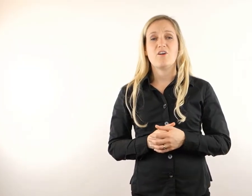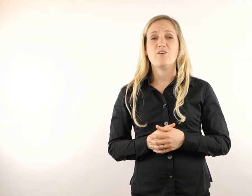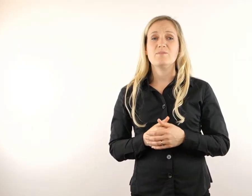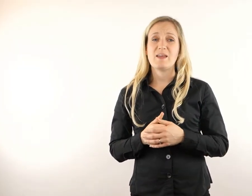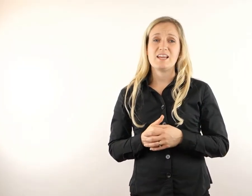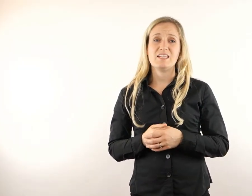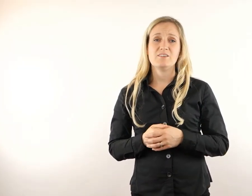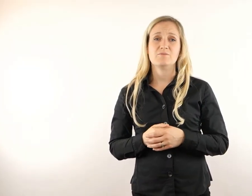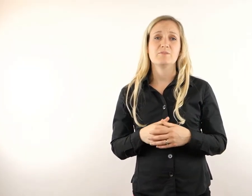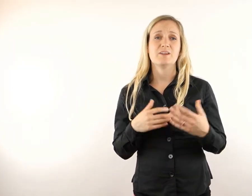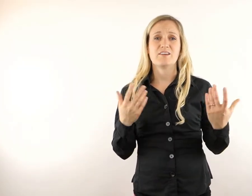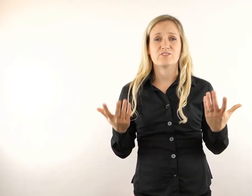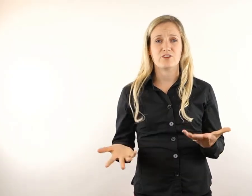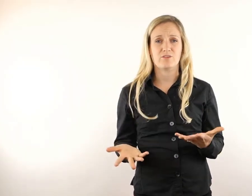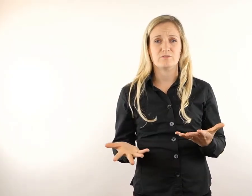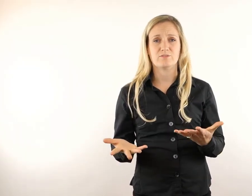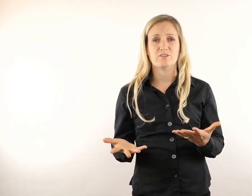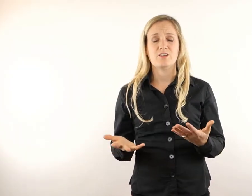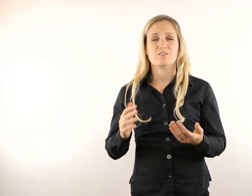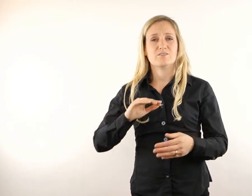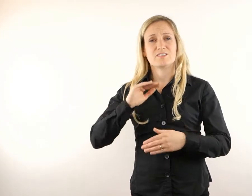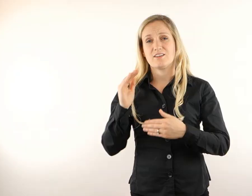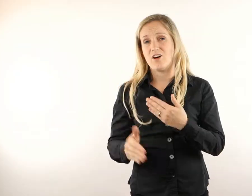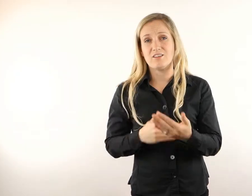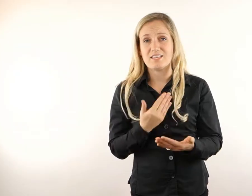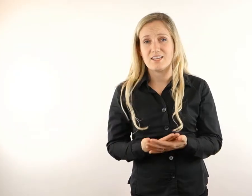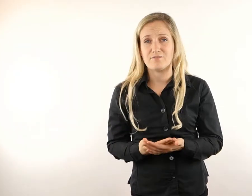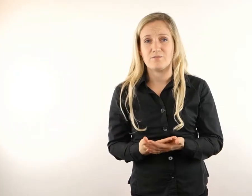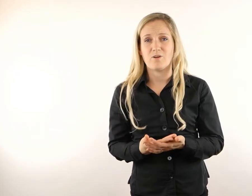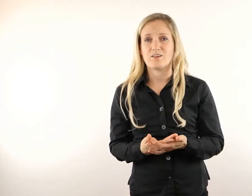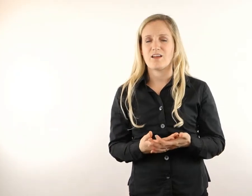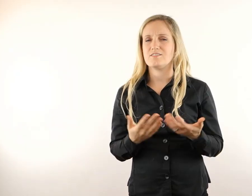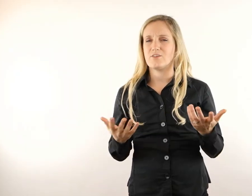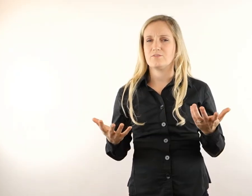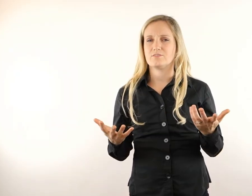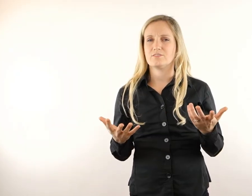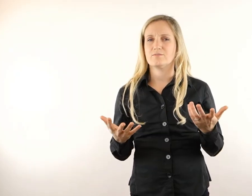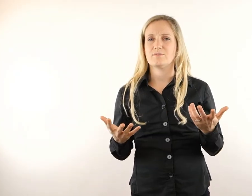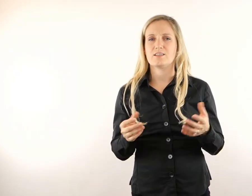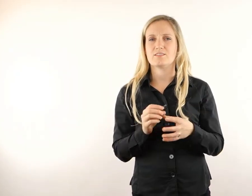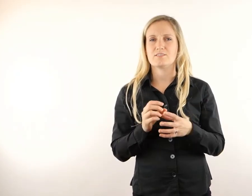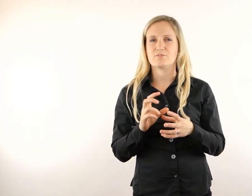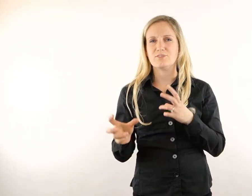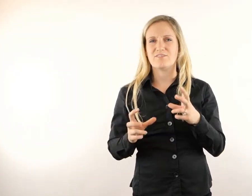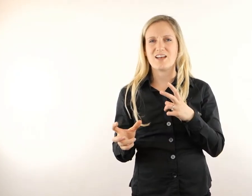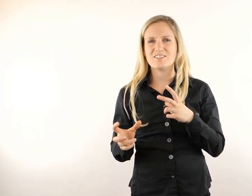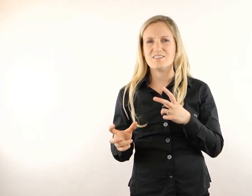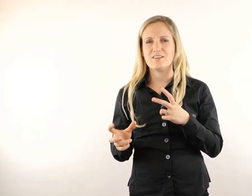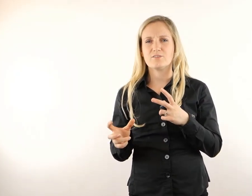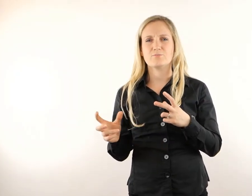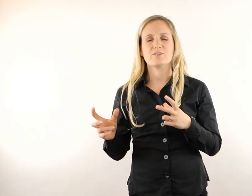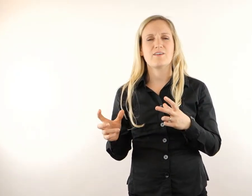all the pain we would ever know. You can sign all again if you want. I don't because it's really fast in there. It goes pretty